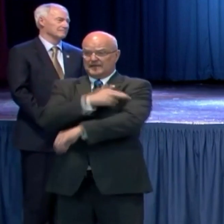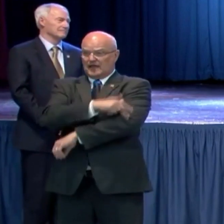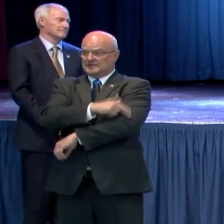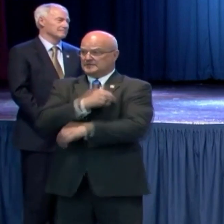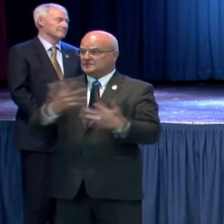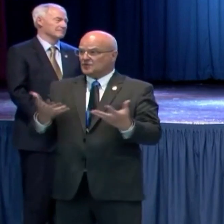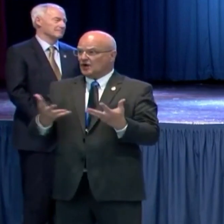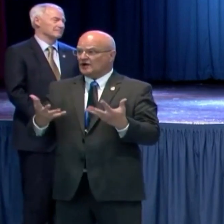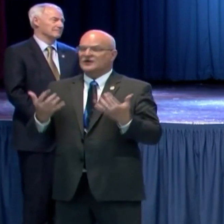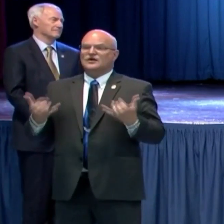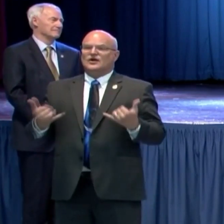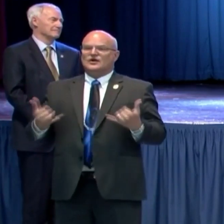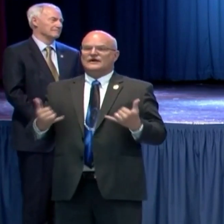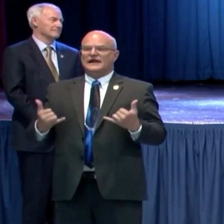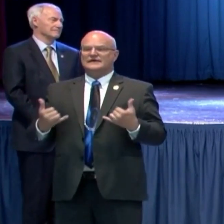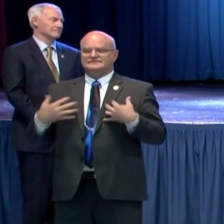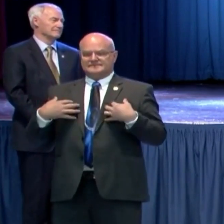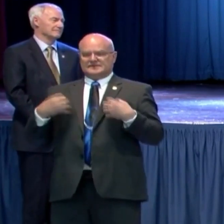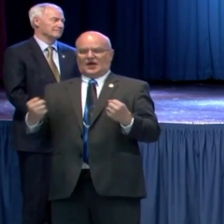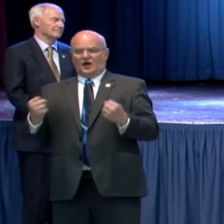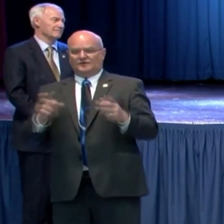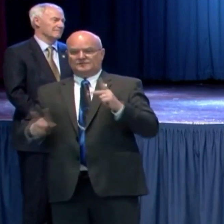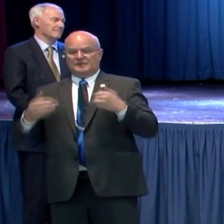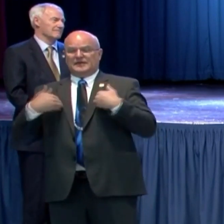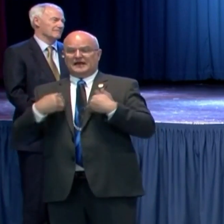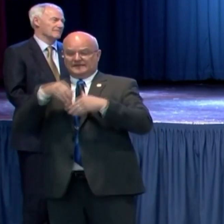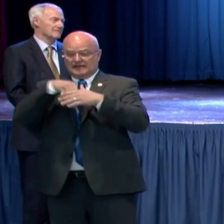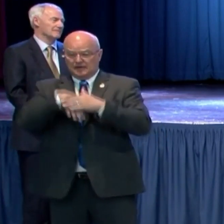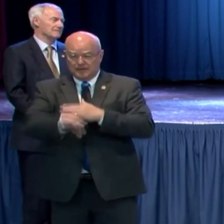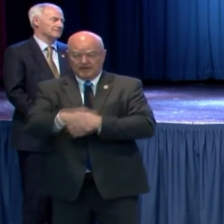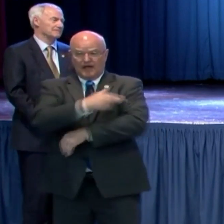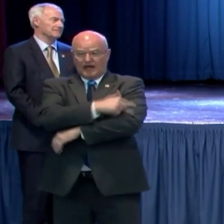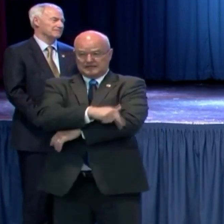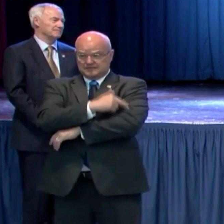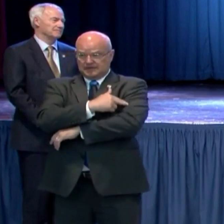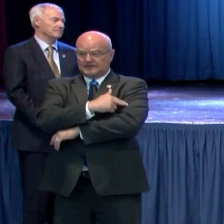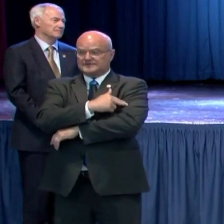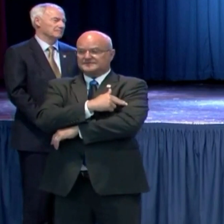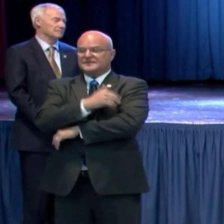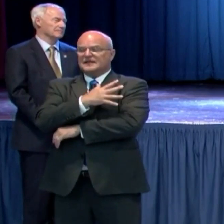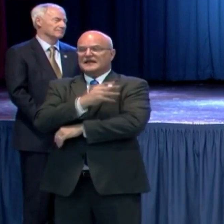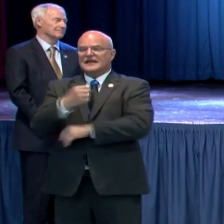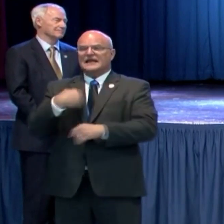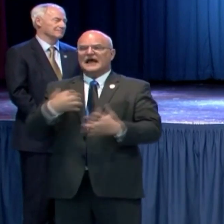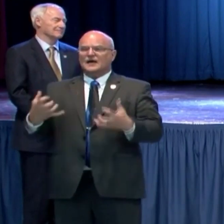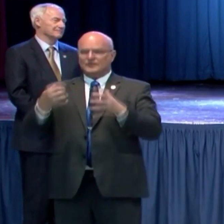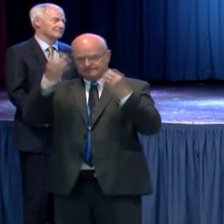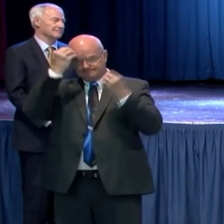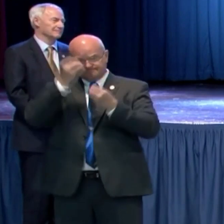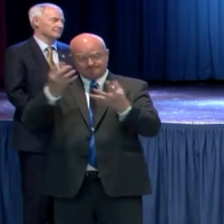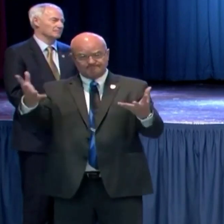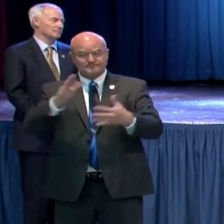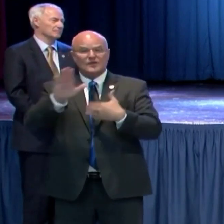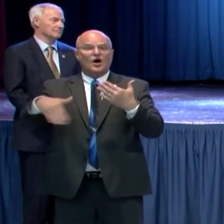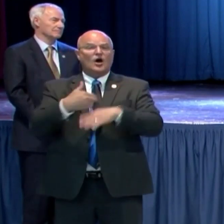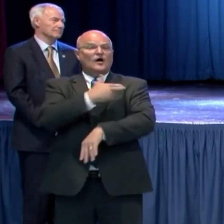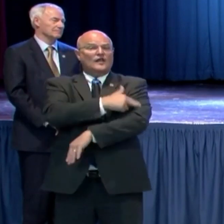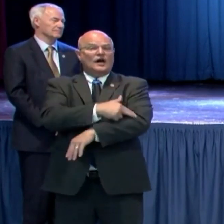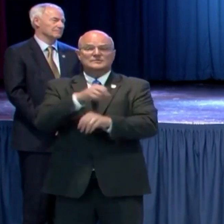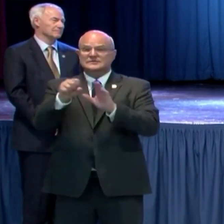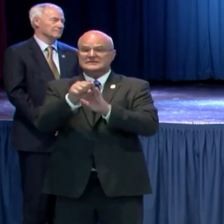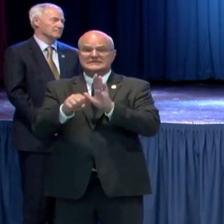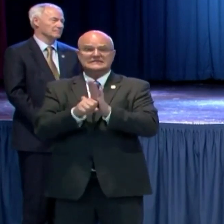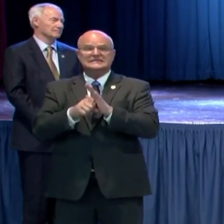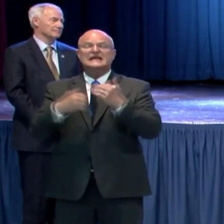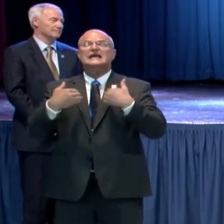hospitals now is the confidence that people have to come to hospitals. And I want to point out that all of our hospitals in the